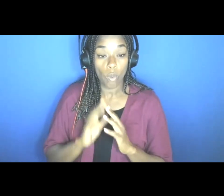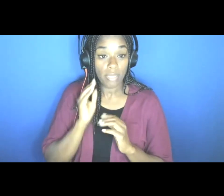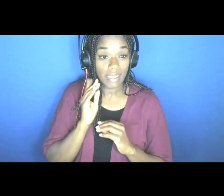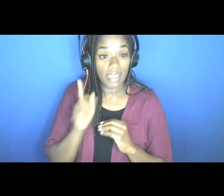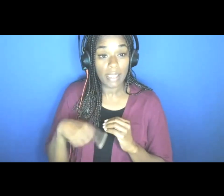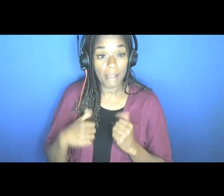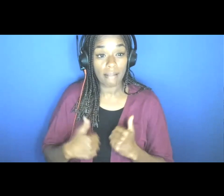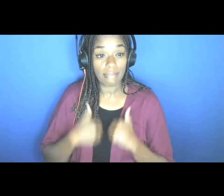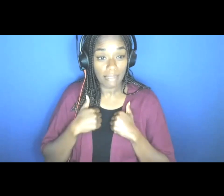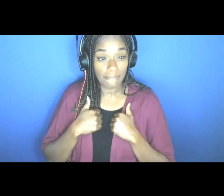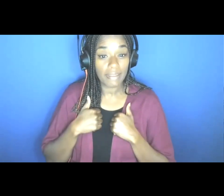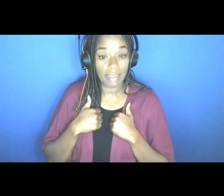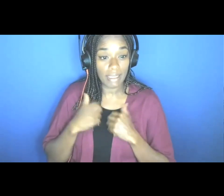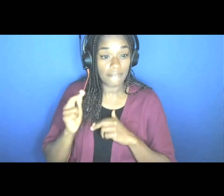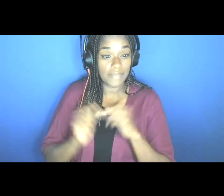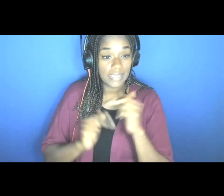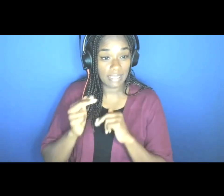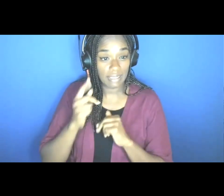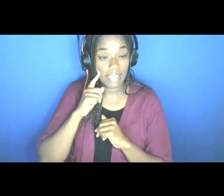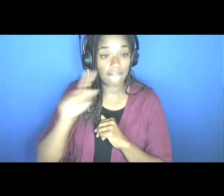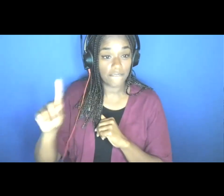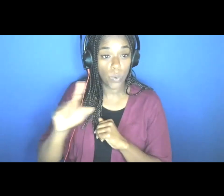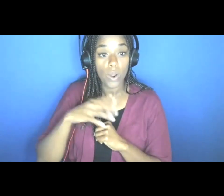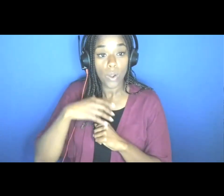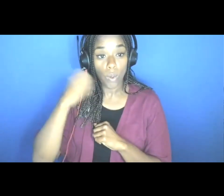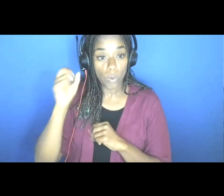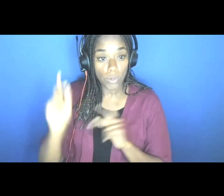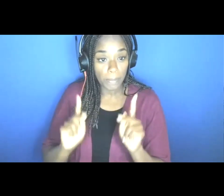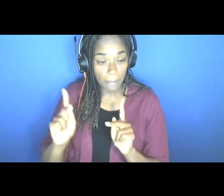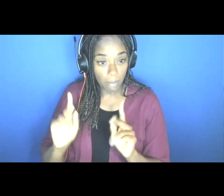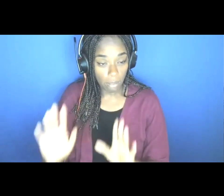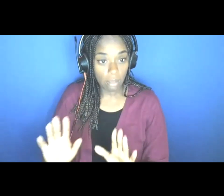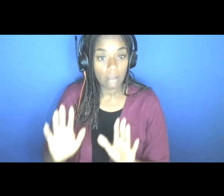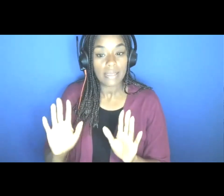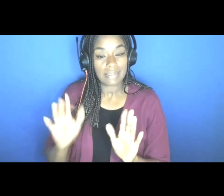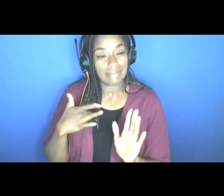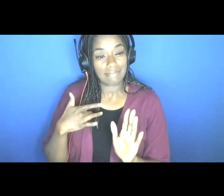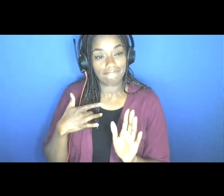older people and going into elder housing often face